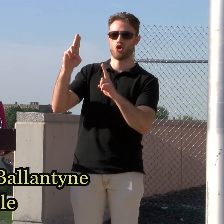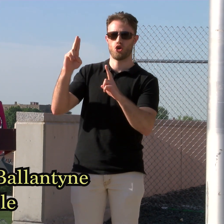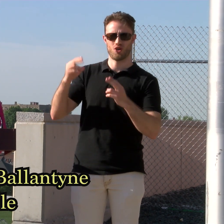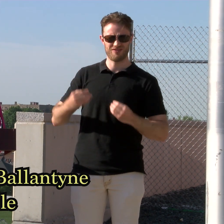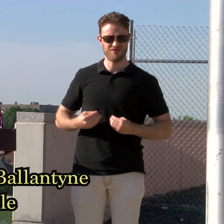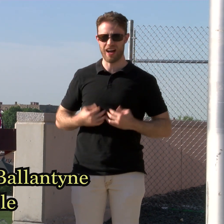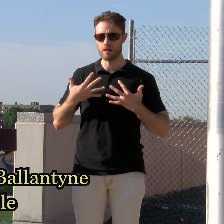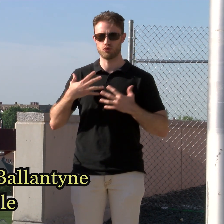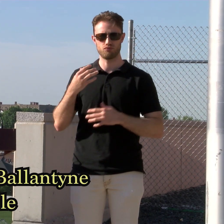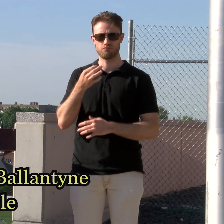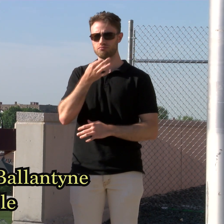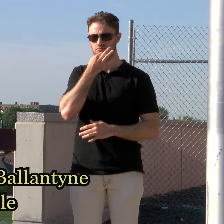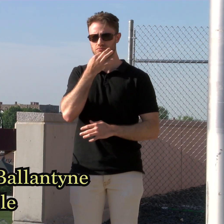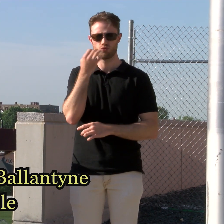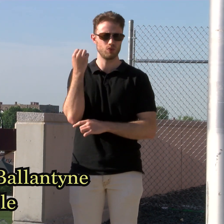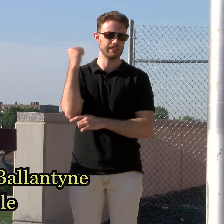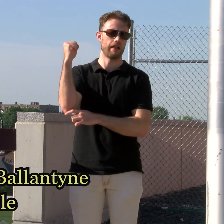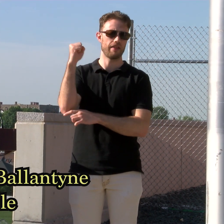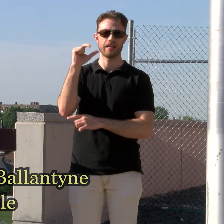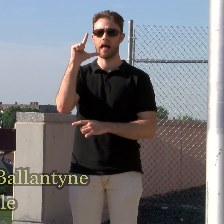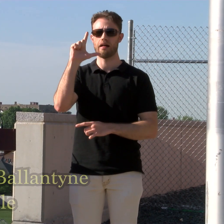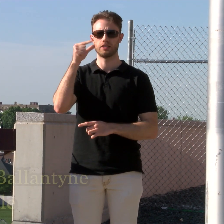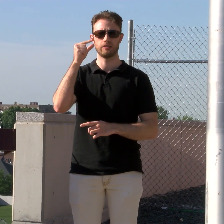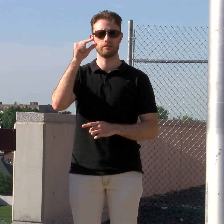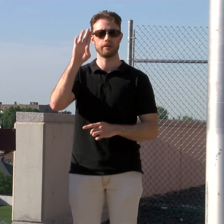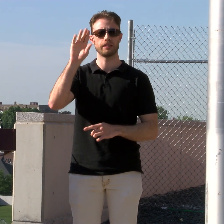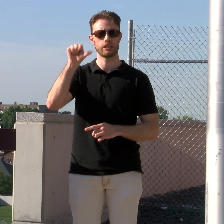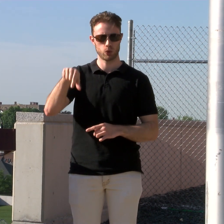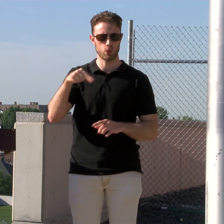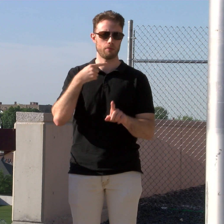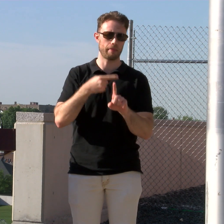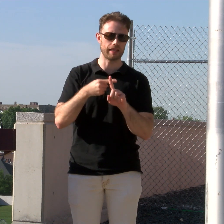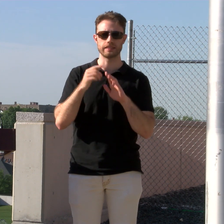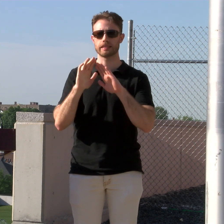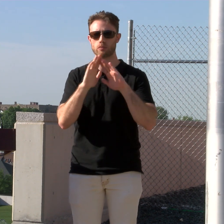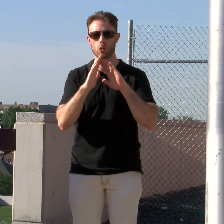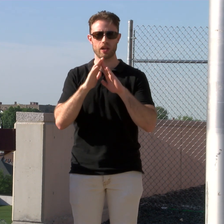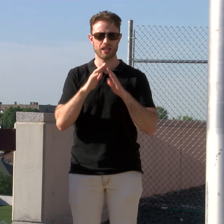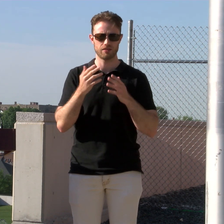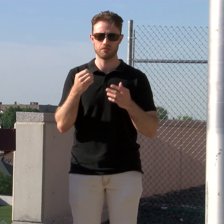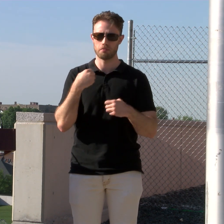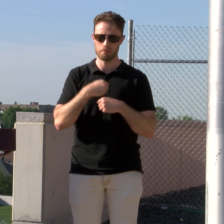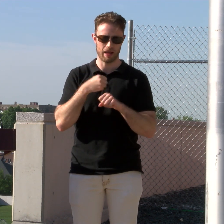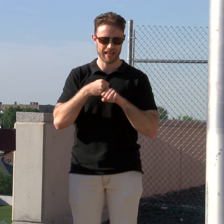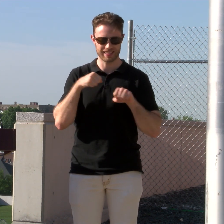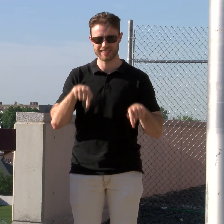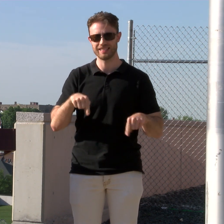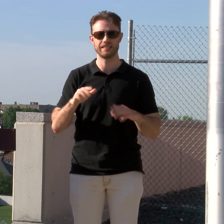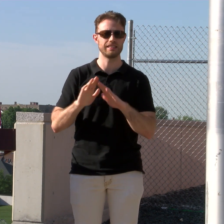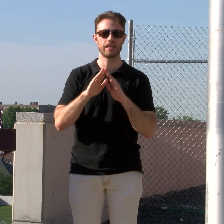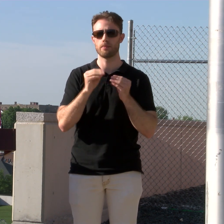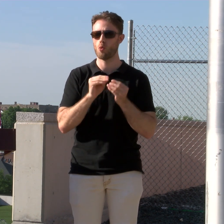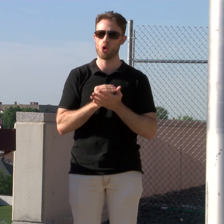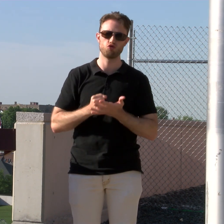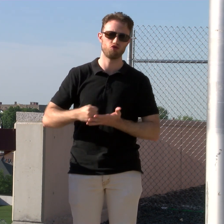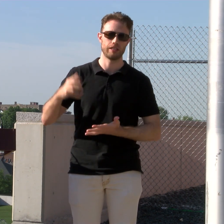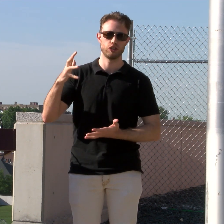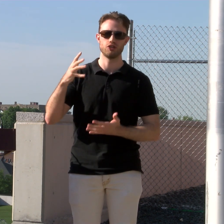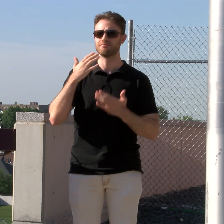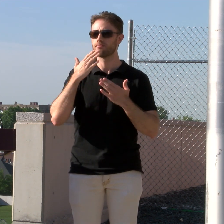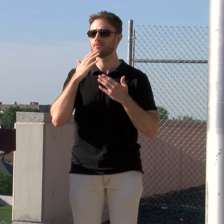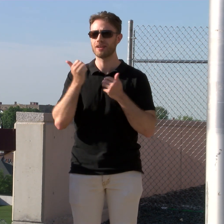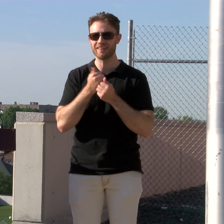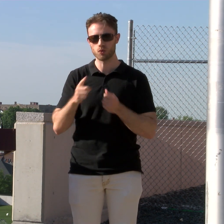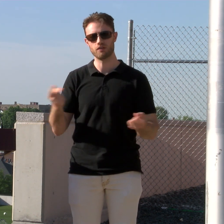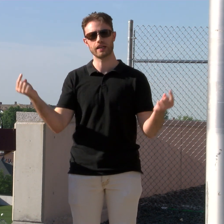vibrant, resilient LGBTQ plus community that enriches the city. Thank you all for